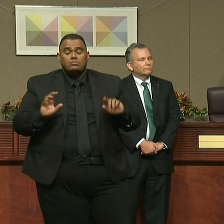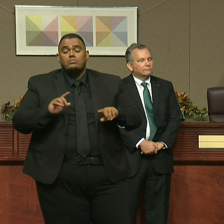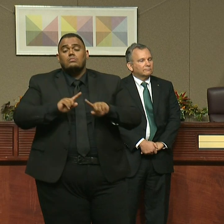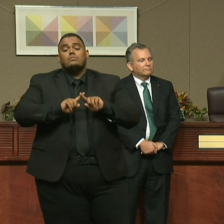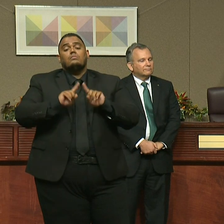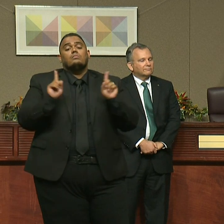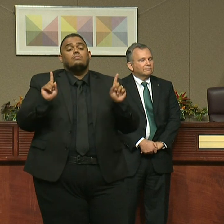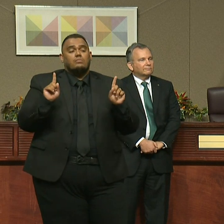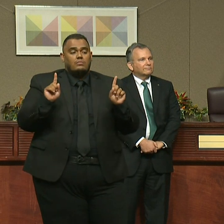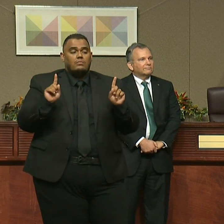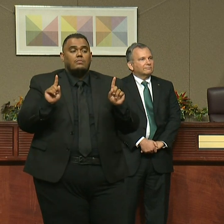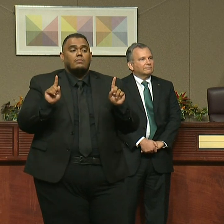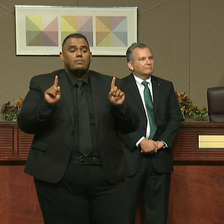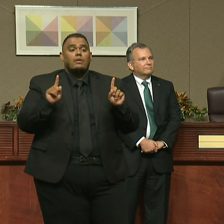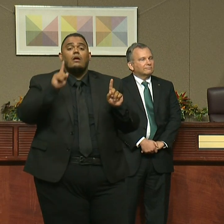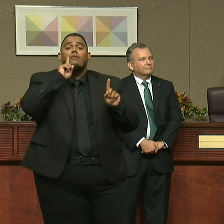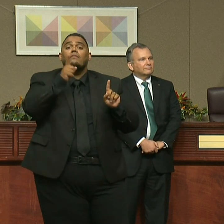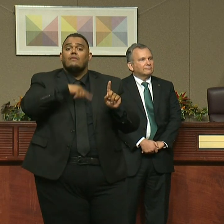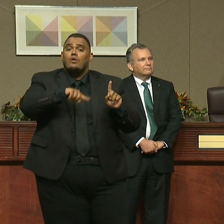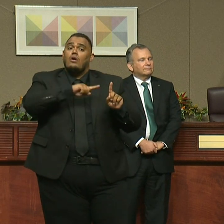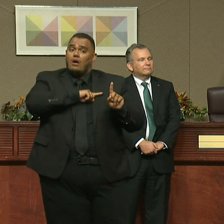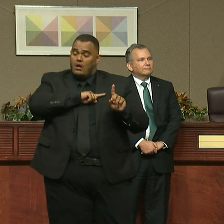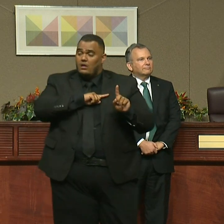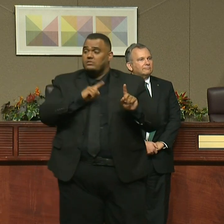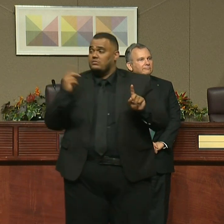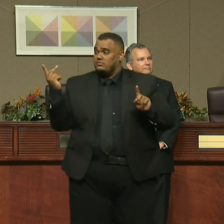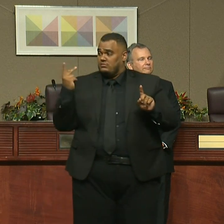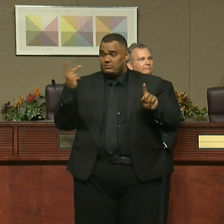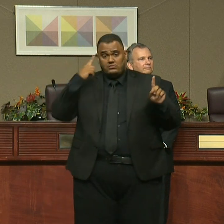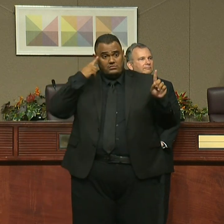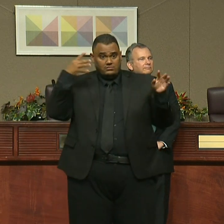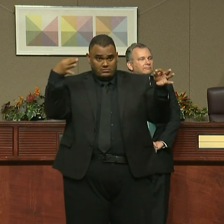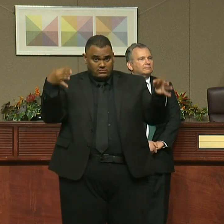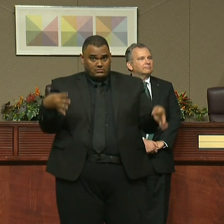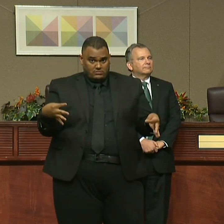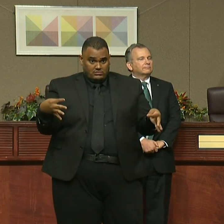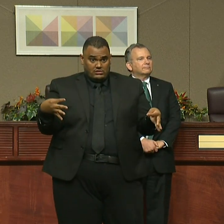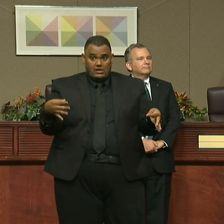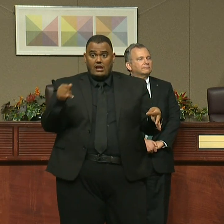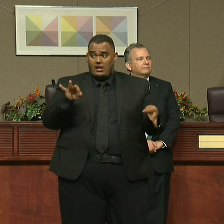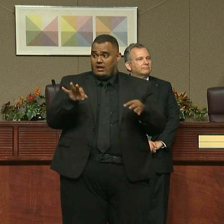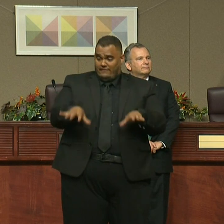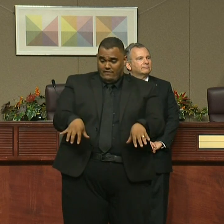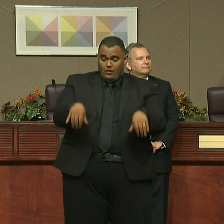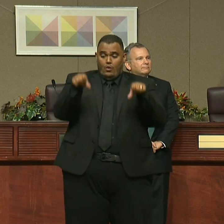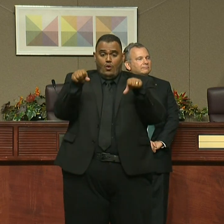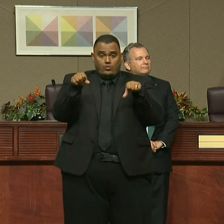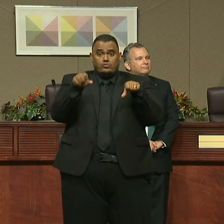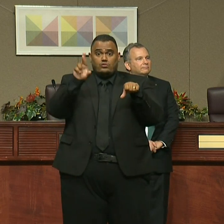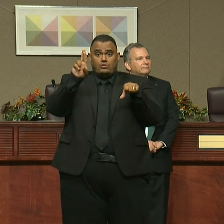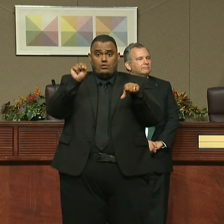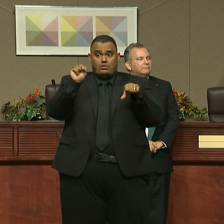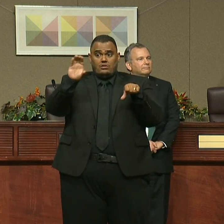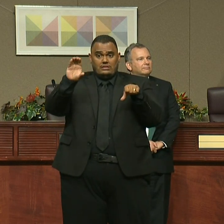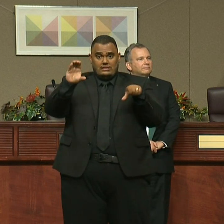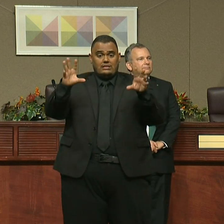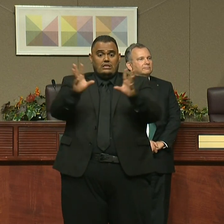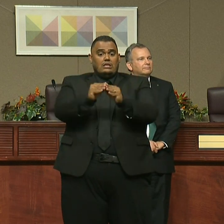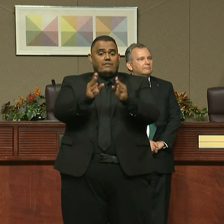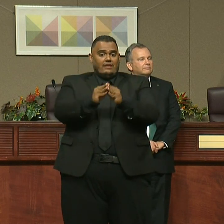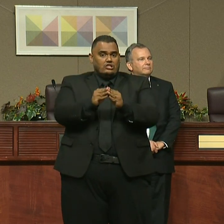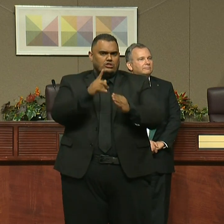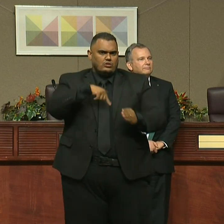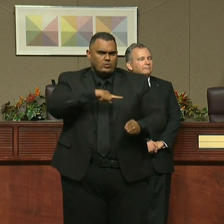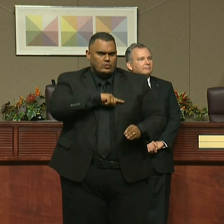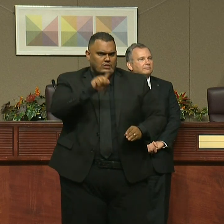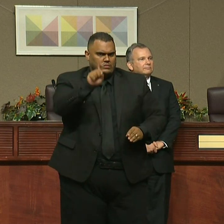for us to make a decision to host such a convention, we would need to know a